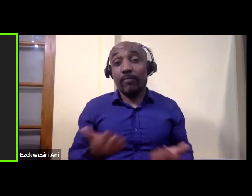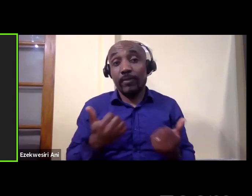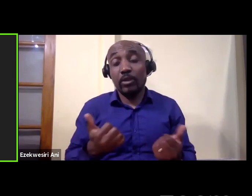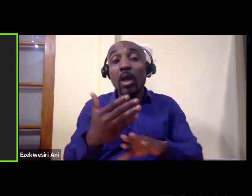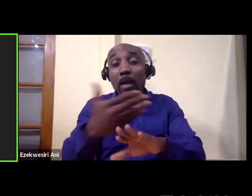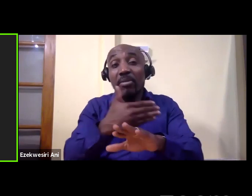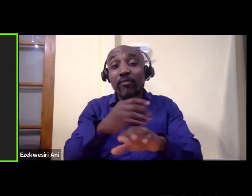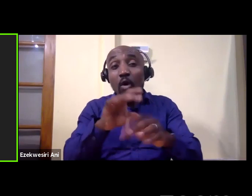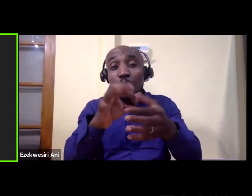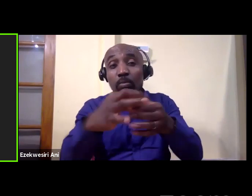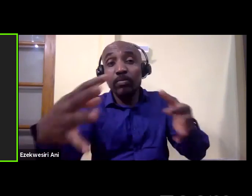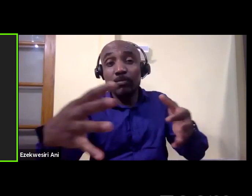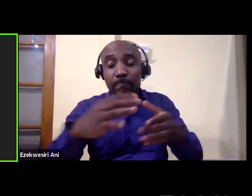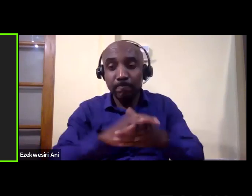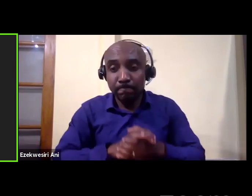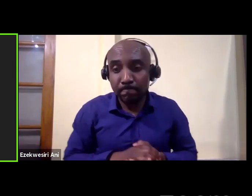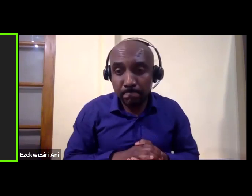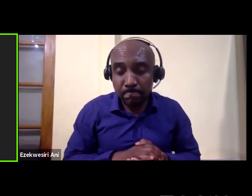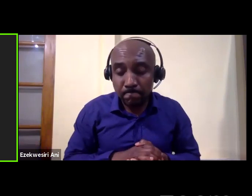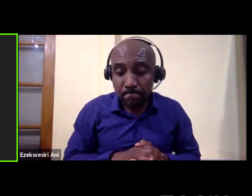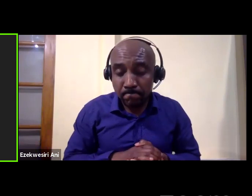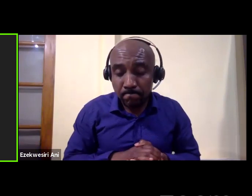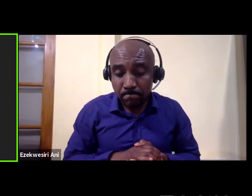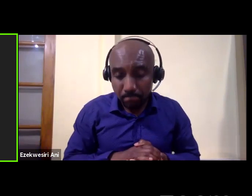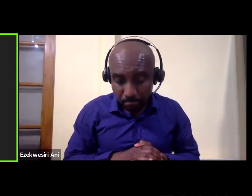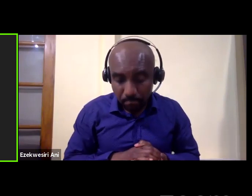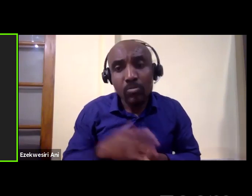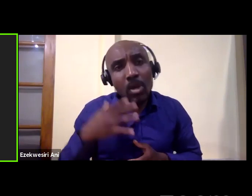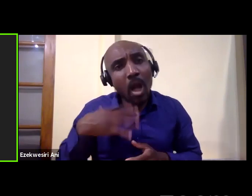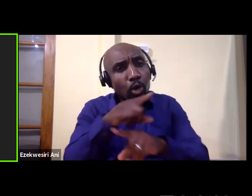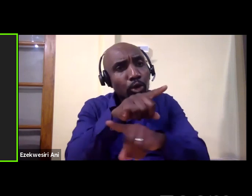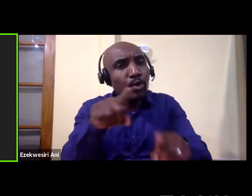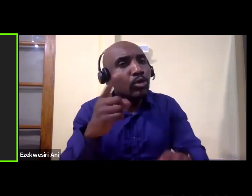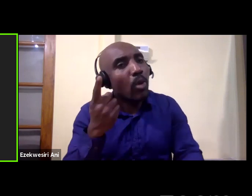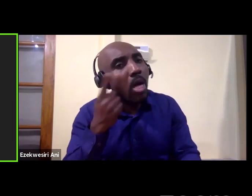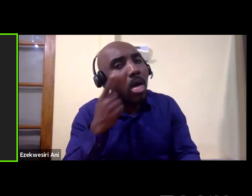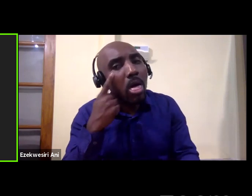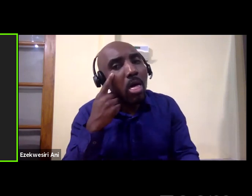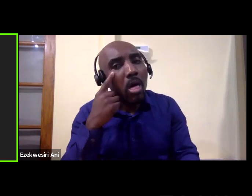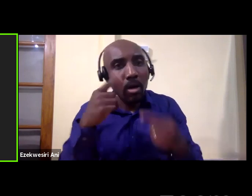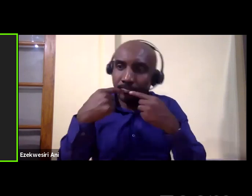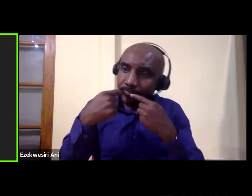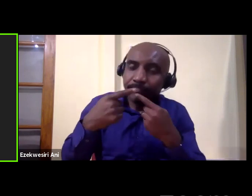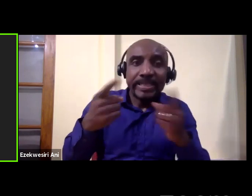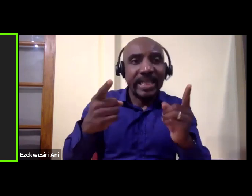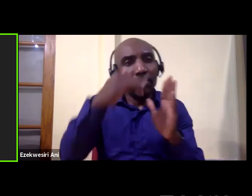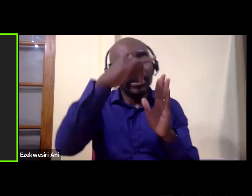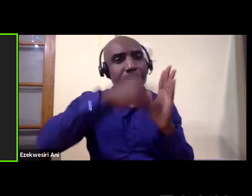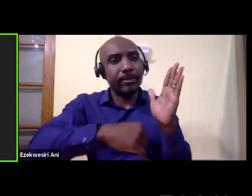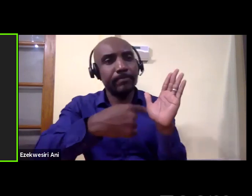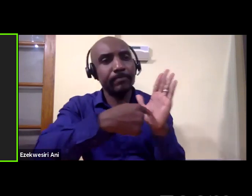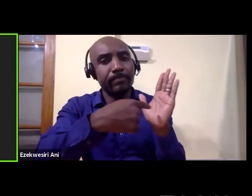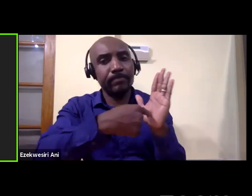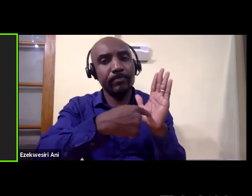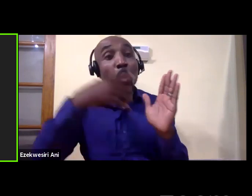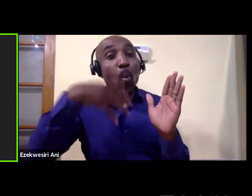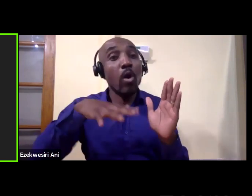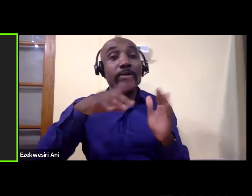you go, I'd like you to check out our statement that calls for an independent